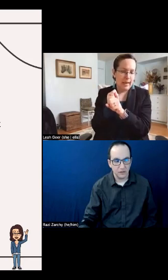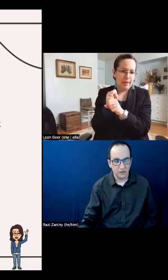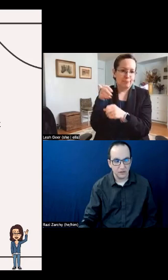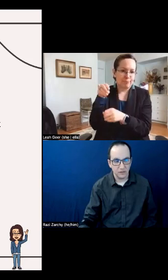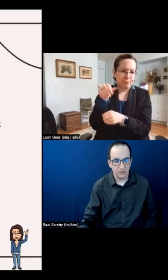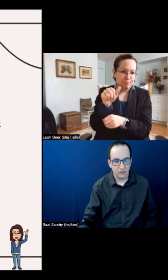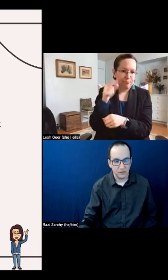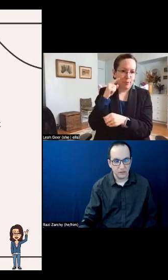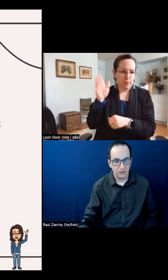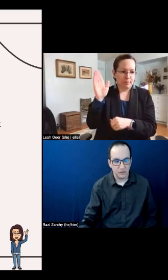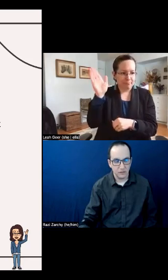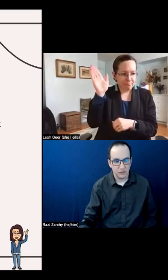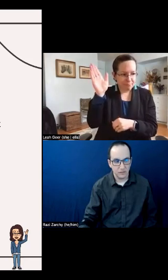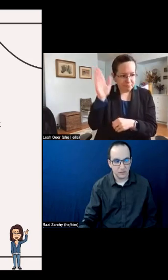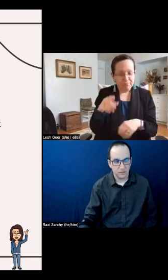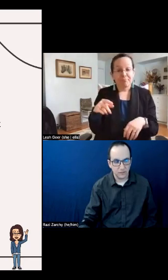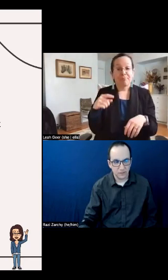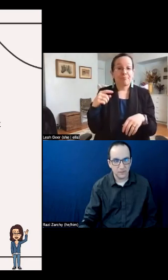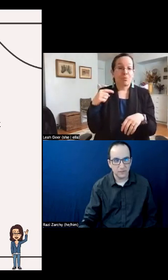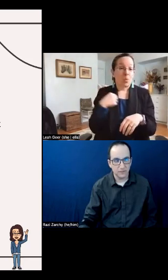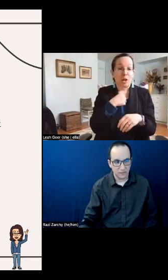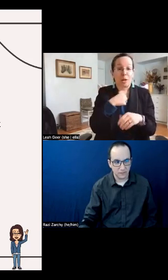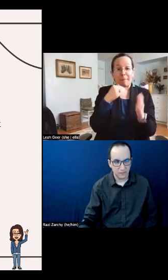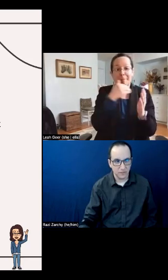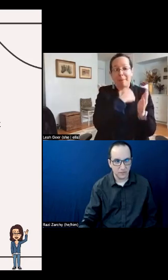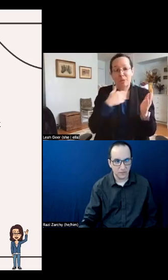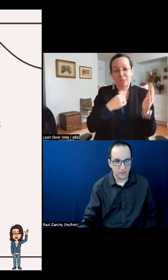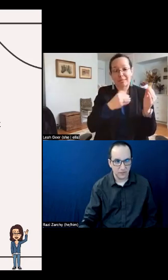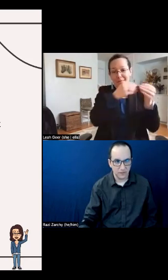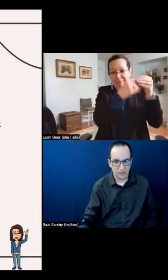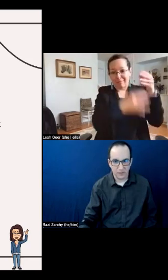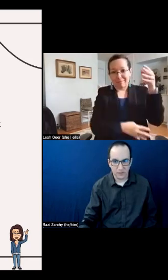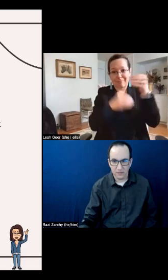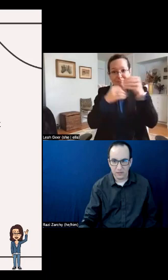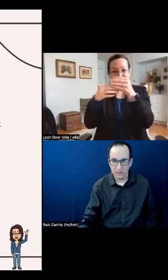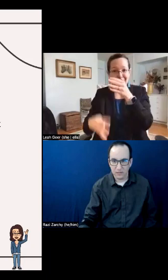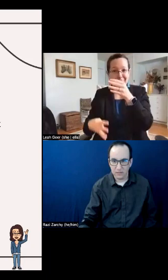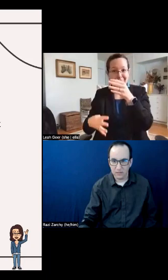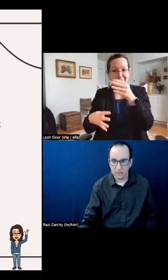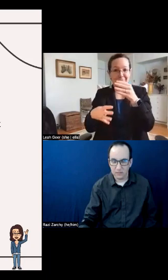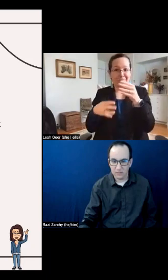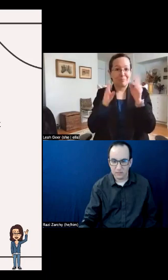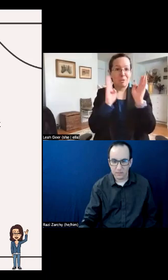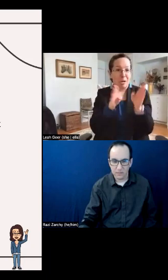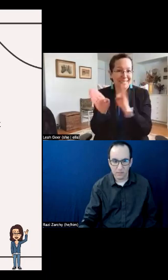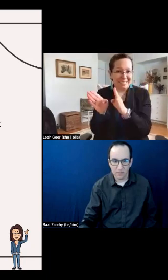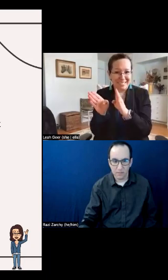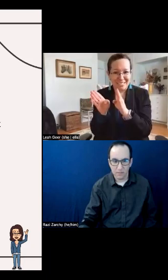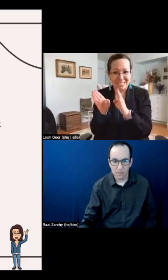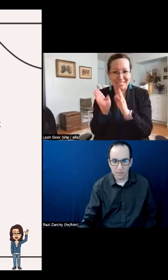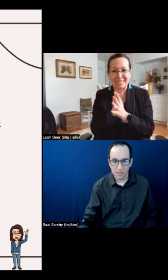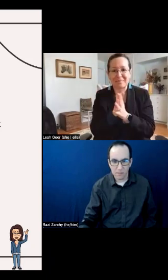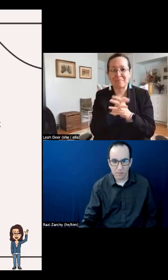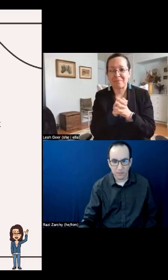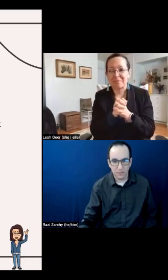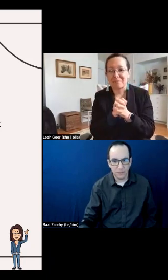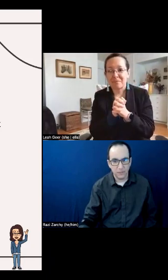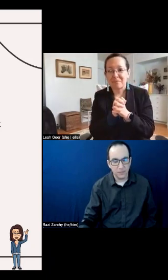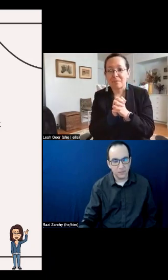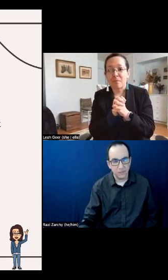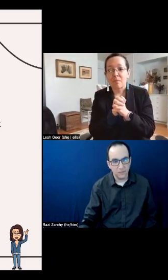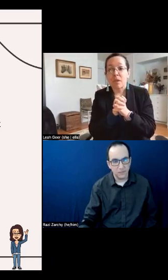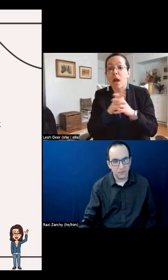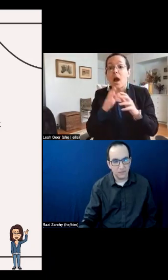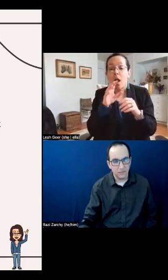an employee in the San Juan Unified School District, and also receiving a Speak In honorarium from Language First. You can also see a number